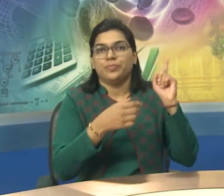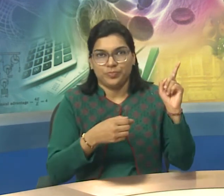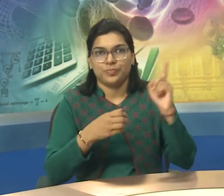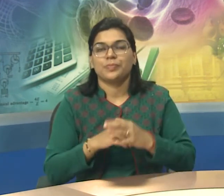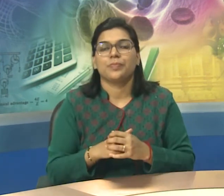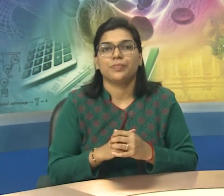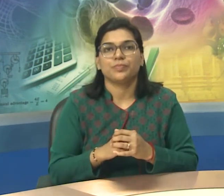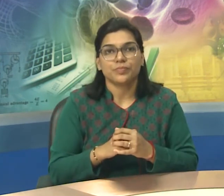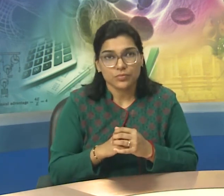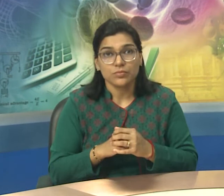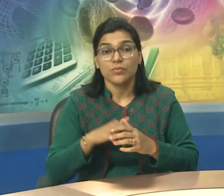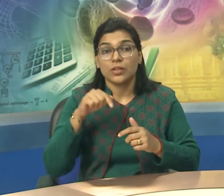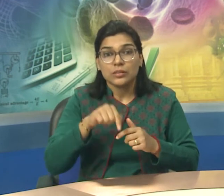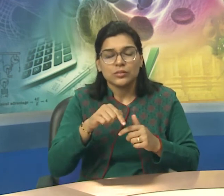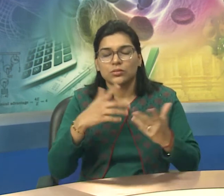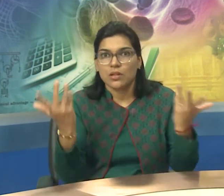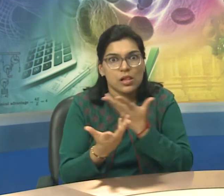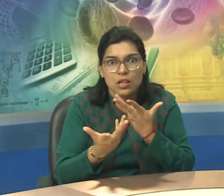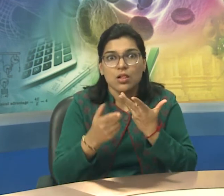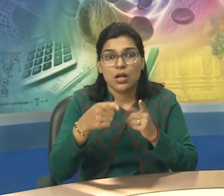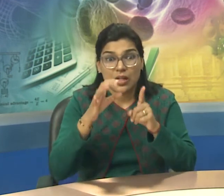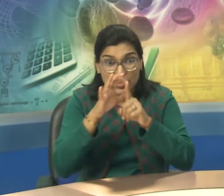However, in outsourcing,